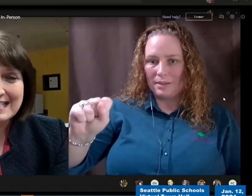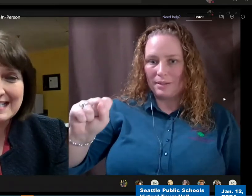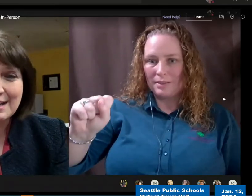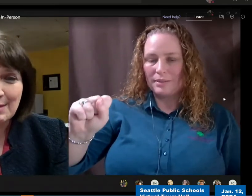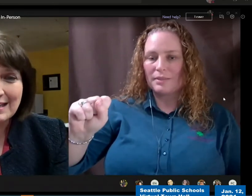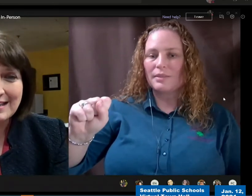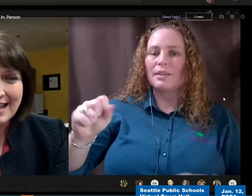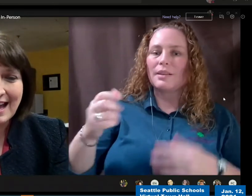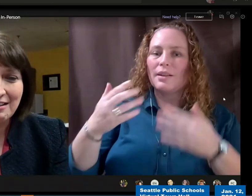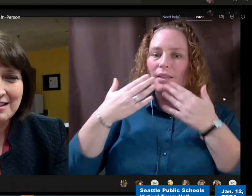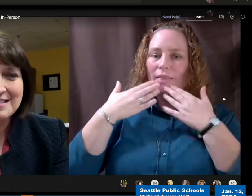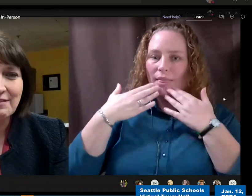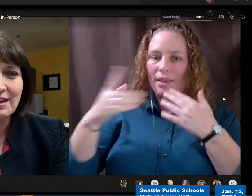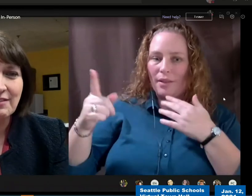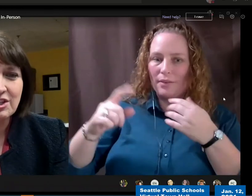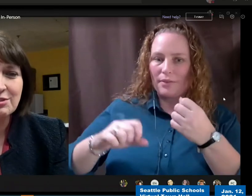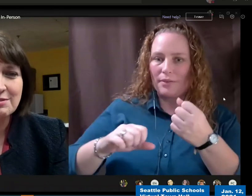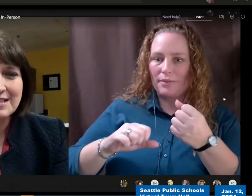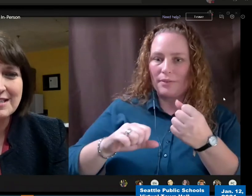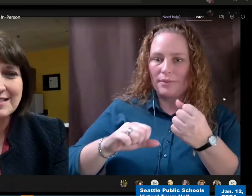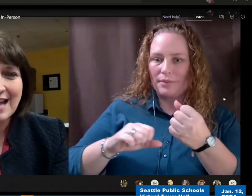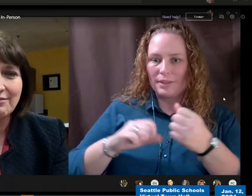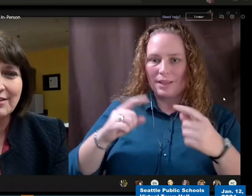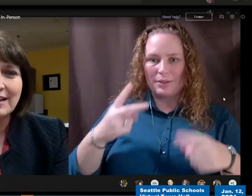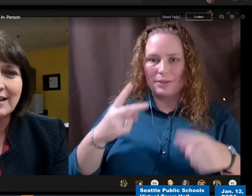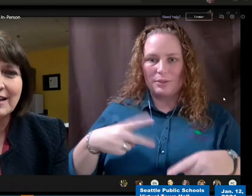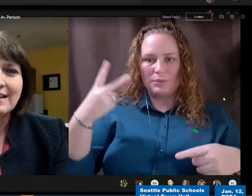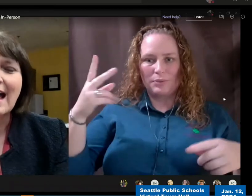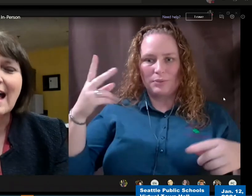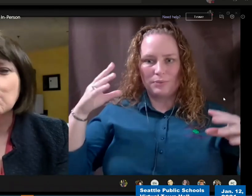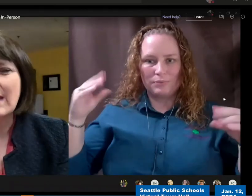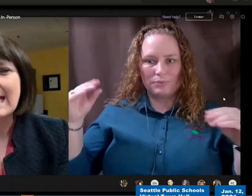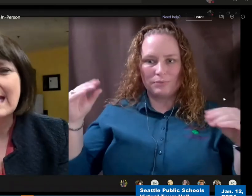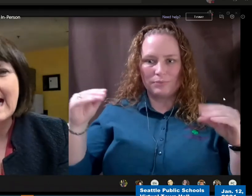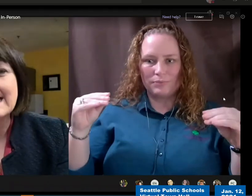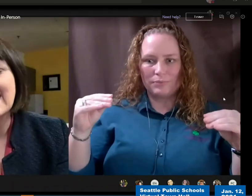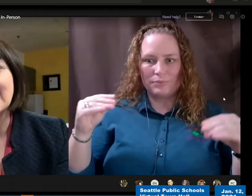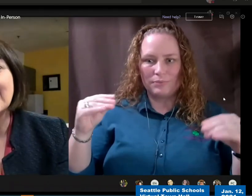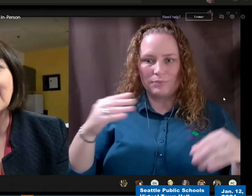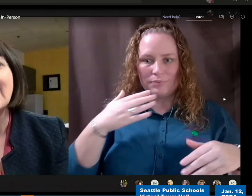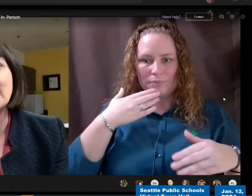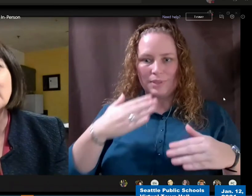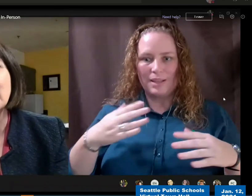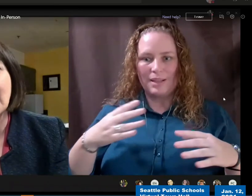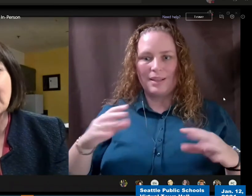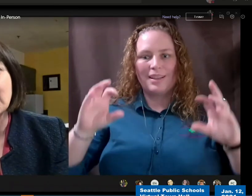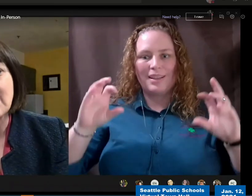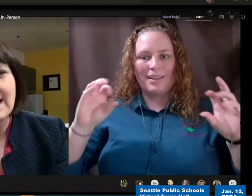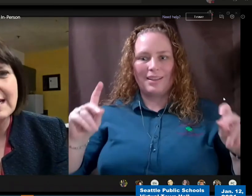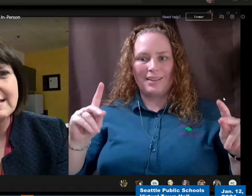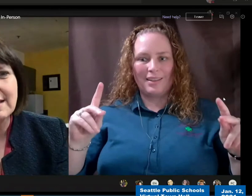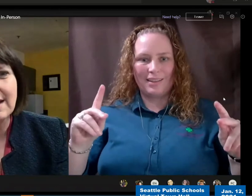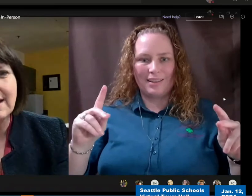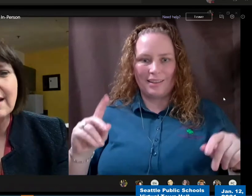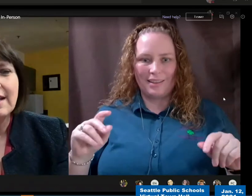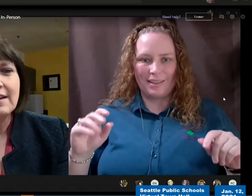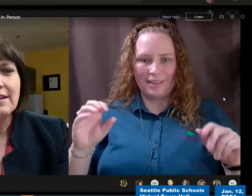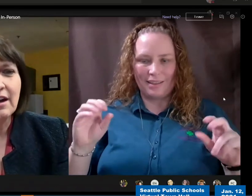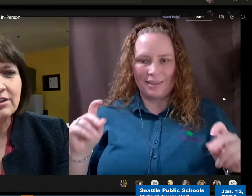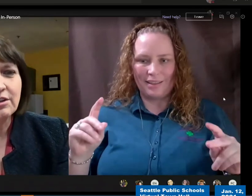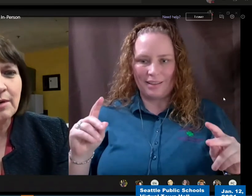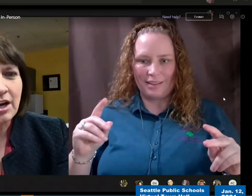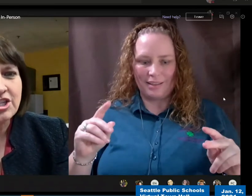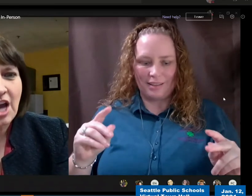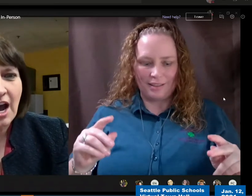is committed to the health and safety of our students and staff. Last week, I sent a letter to Governor Jay Inslee,